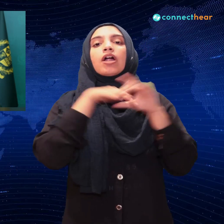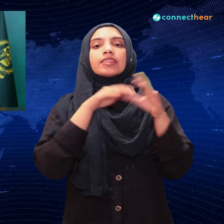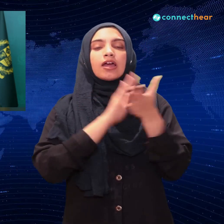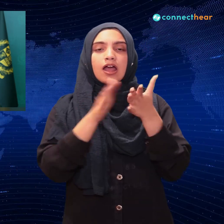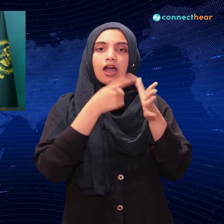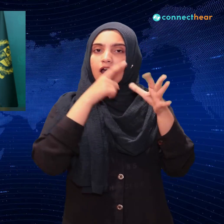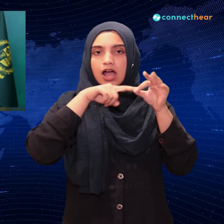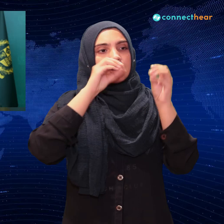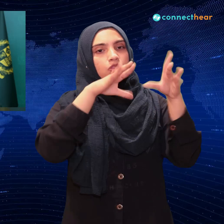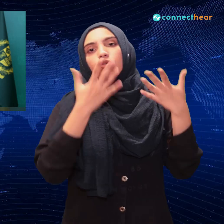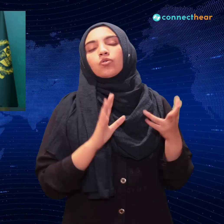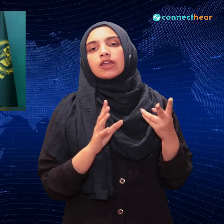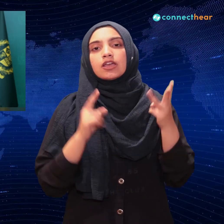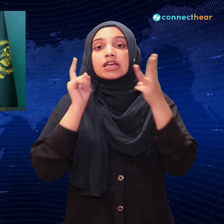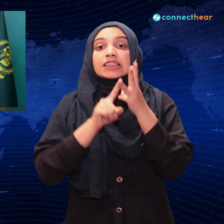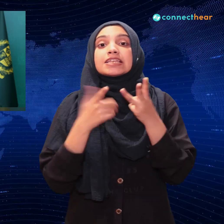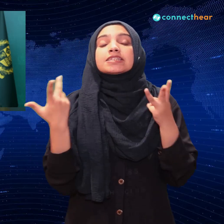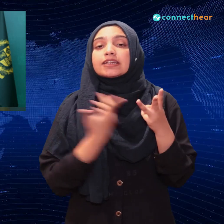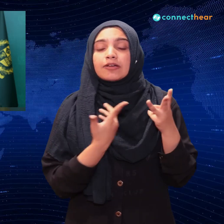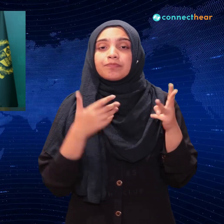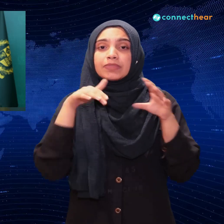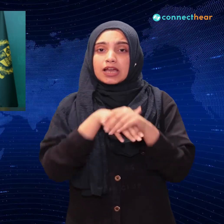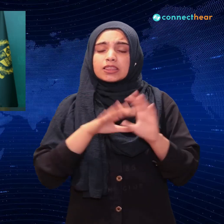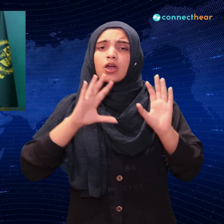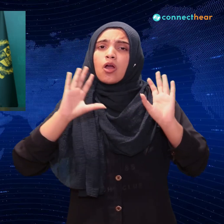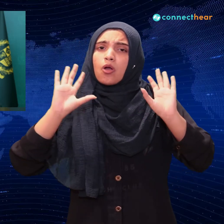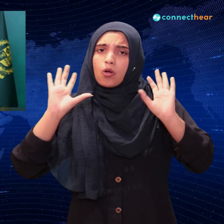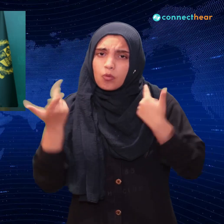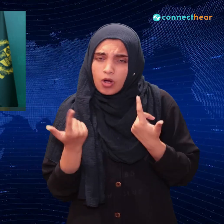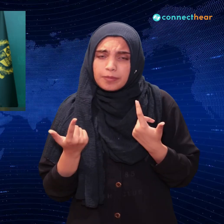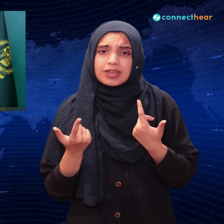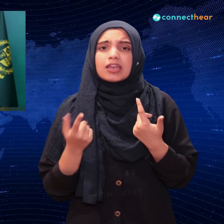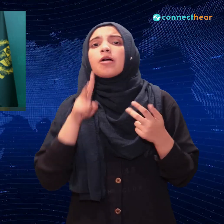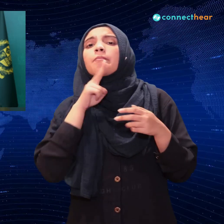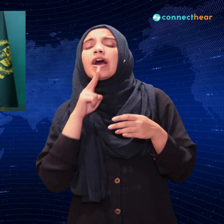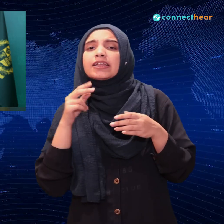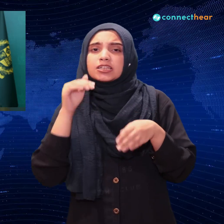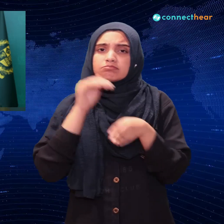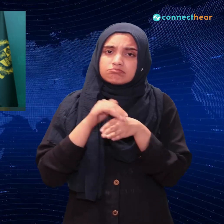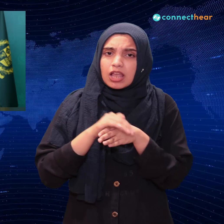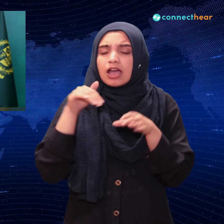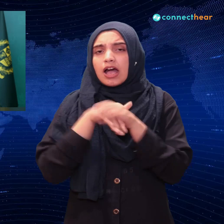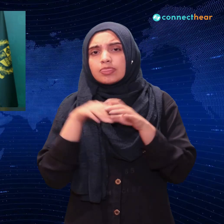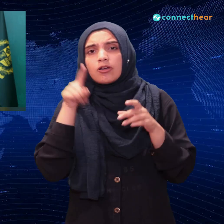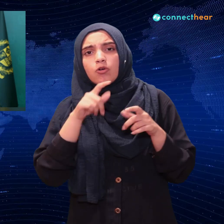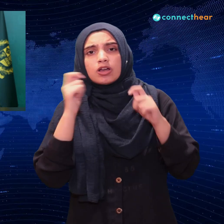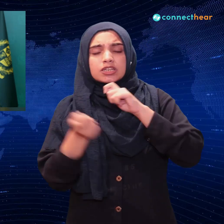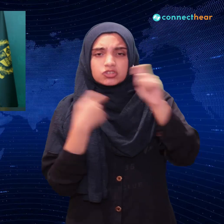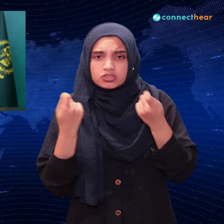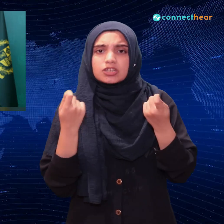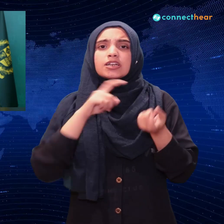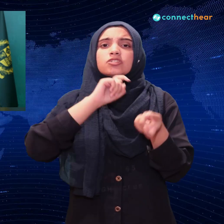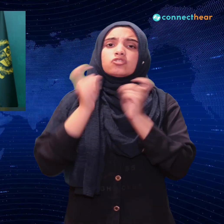of Kashmir. And three, halt and reverse the demographic changes in the occupied